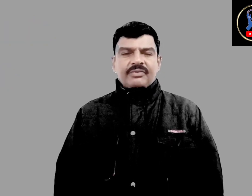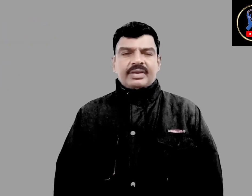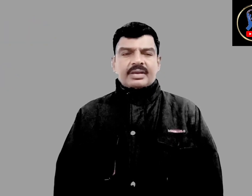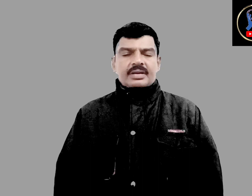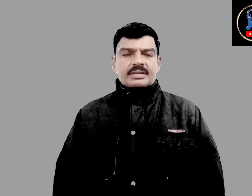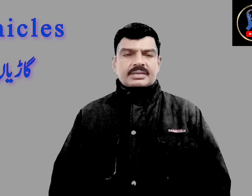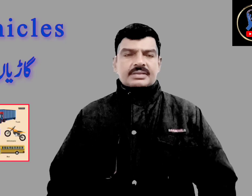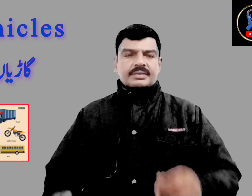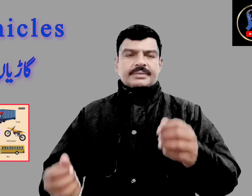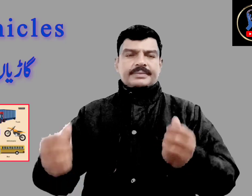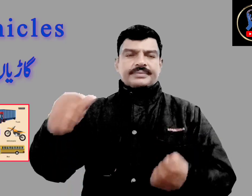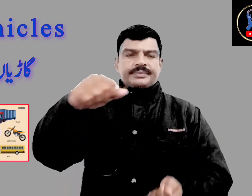vehicles,